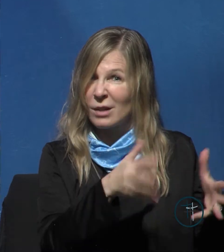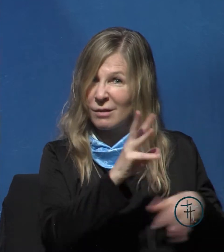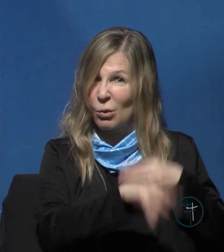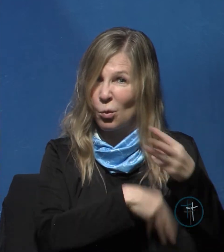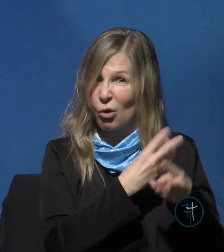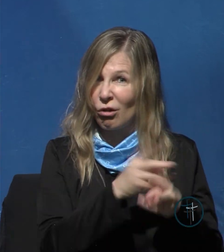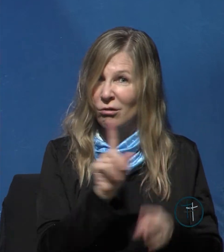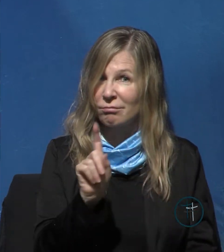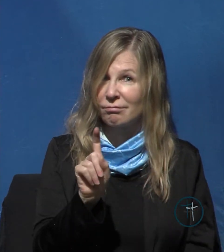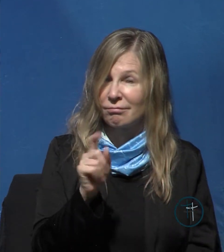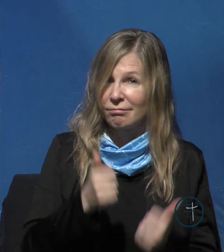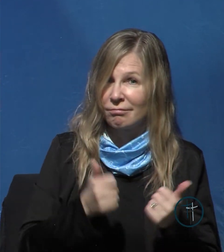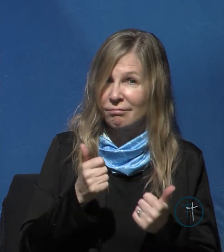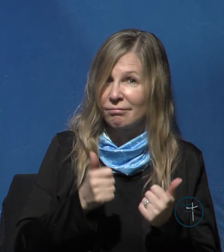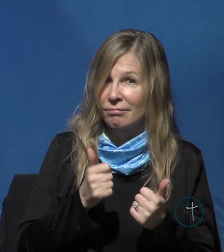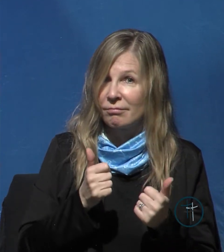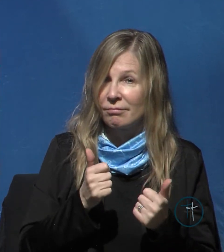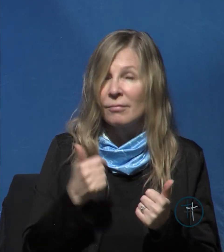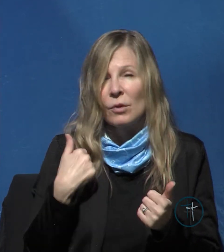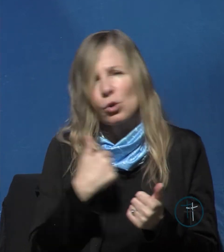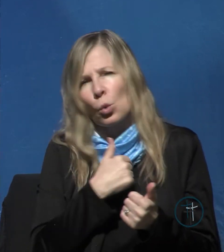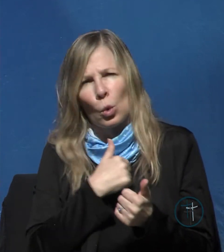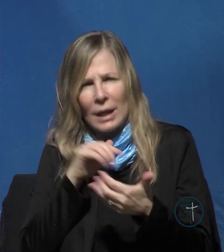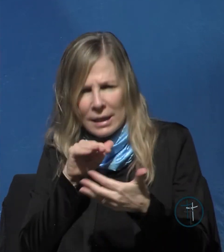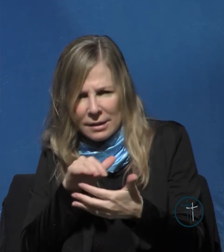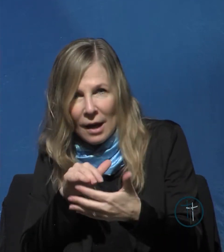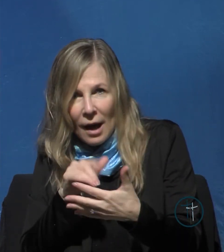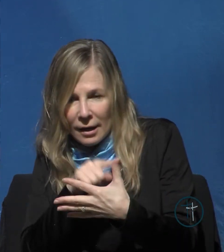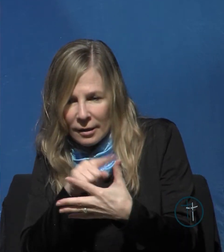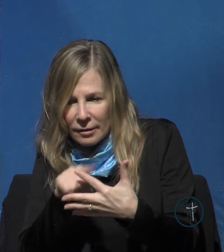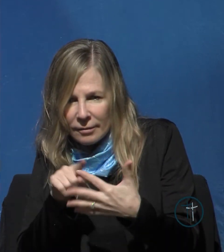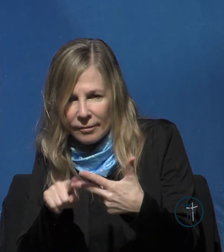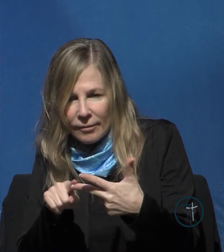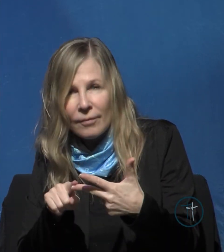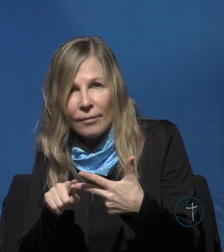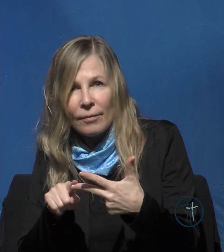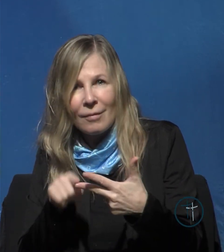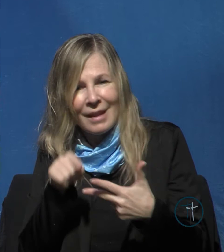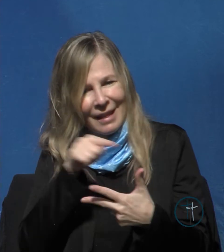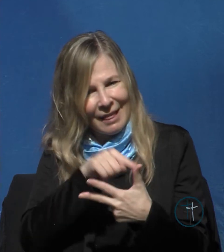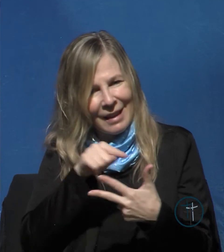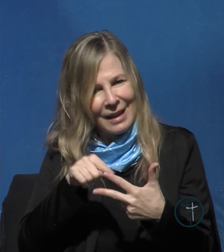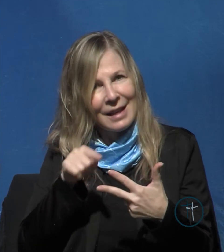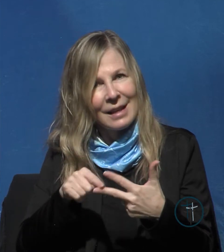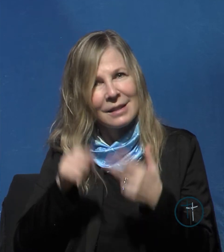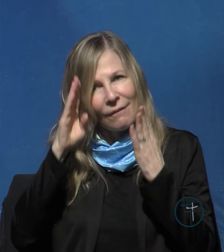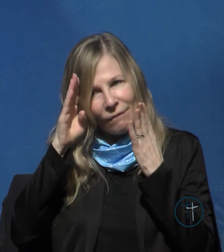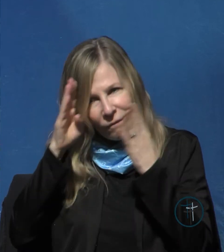So we're going to look at these verses, and as I've indicated, they are focused on others.